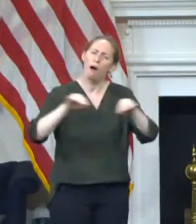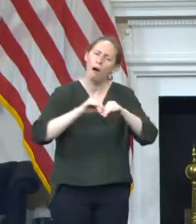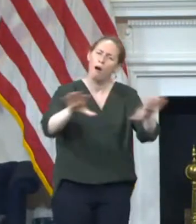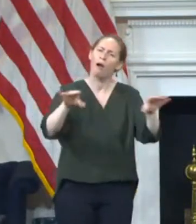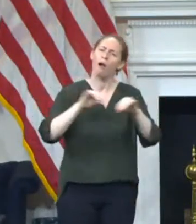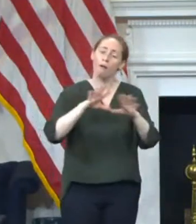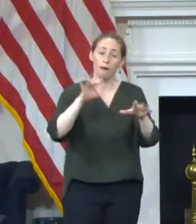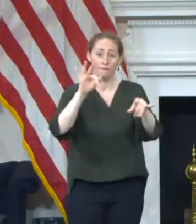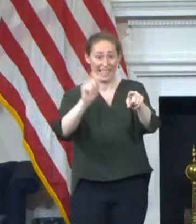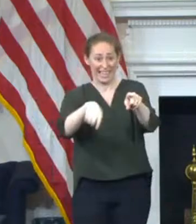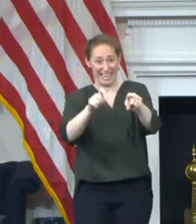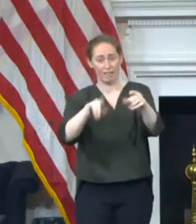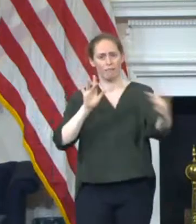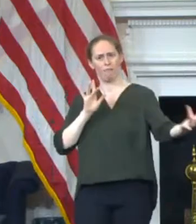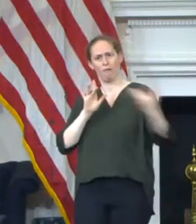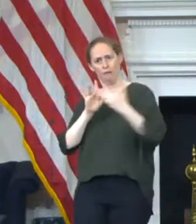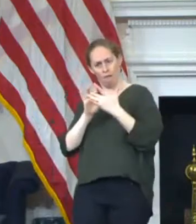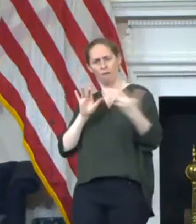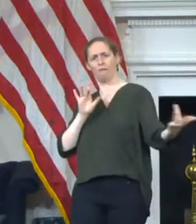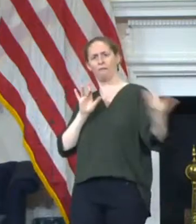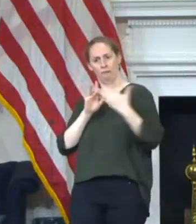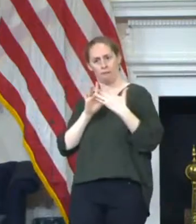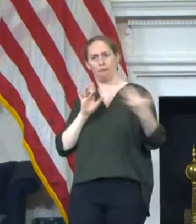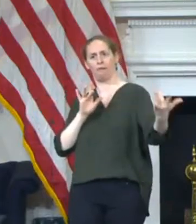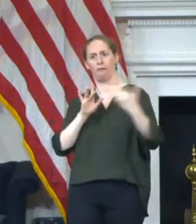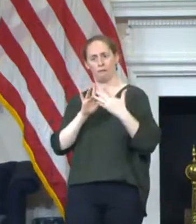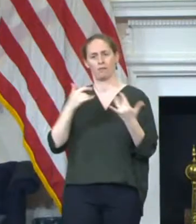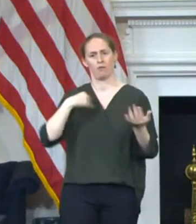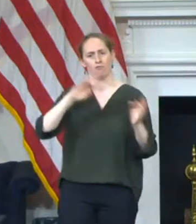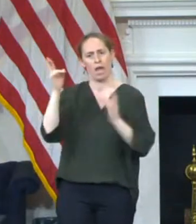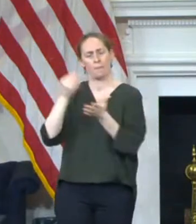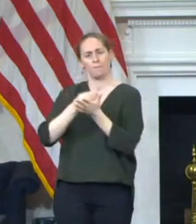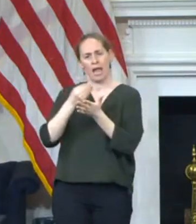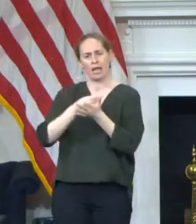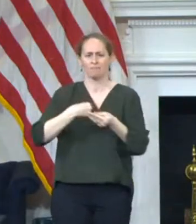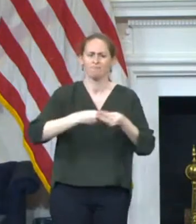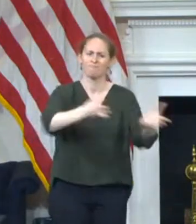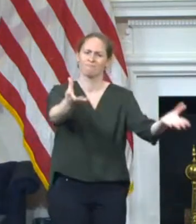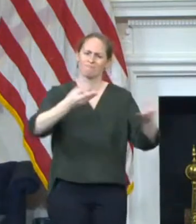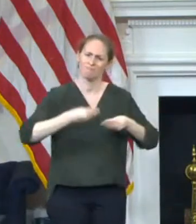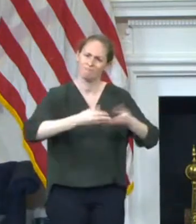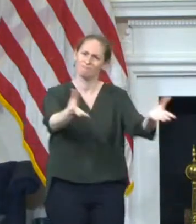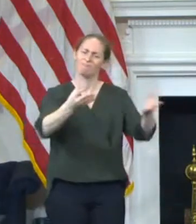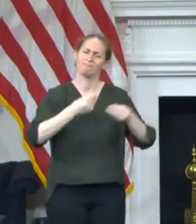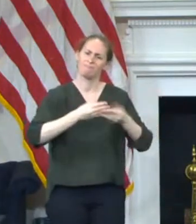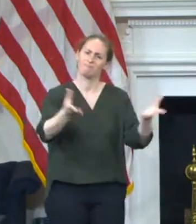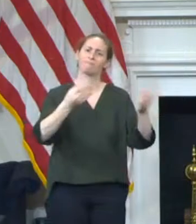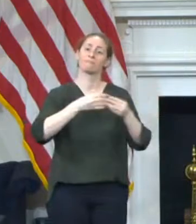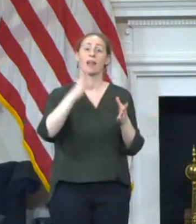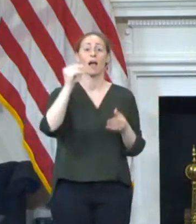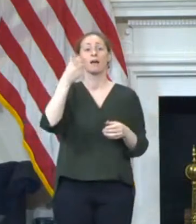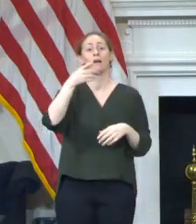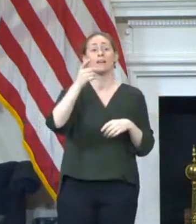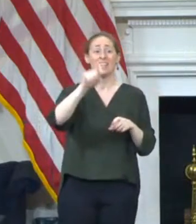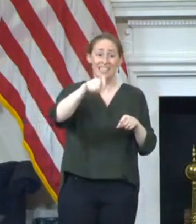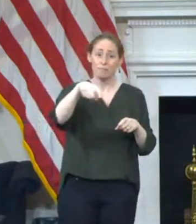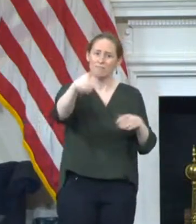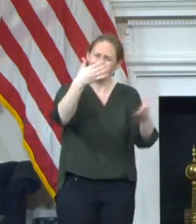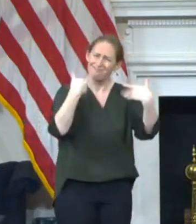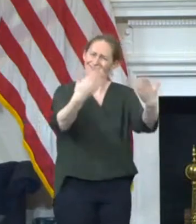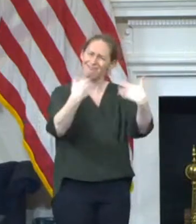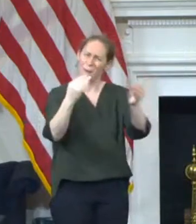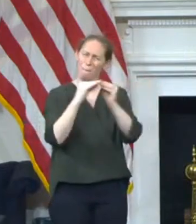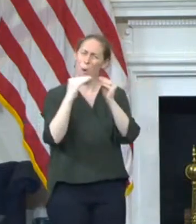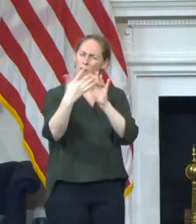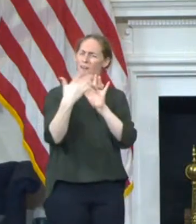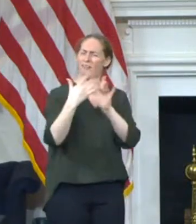the applications in. So they had a little bit of a backlog that they can now help, and then we're opening up the application process again to see if we can help some more folks. But we want